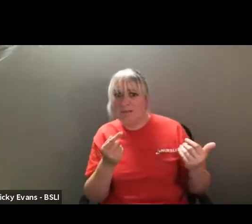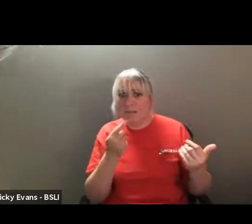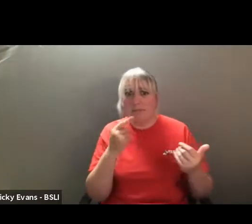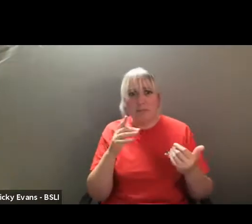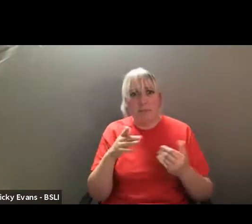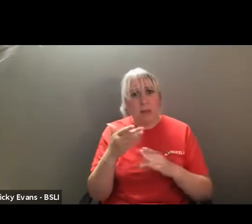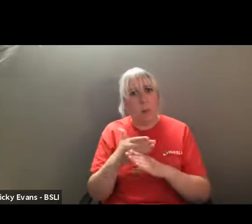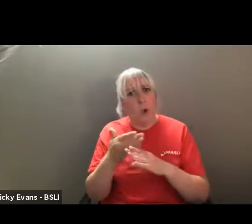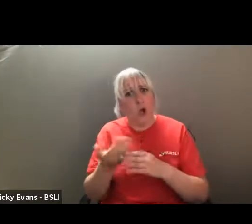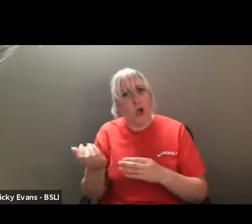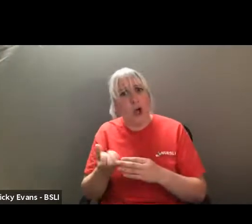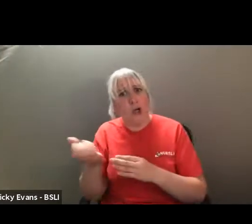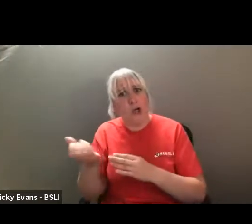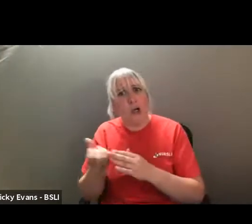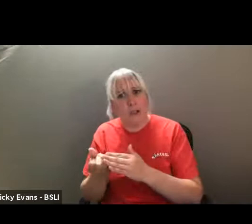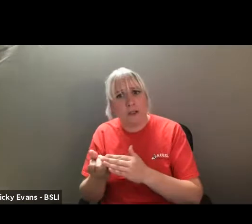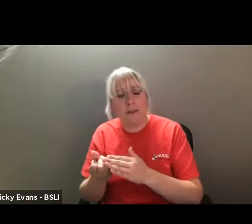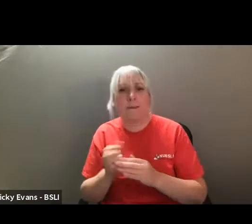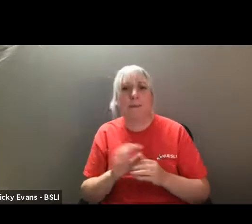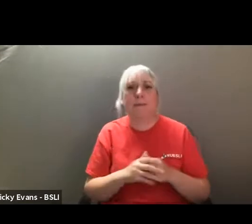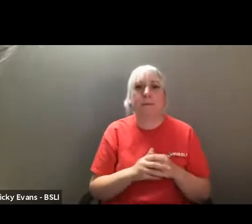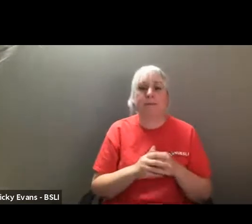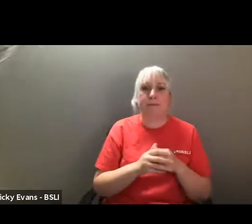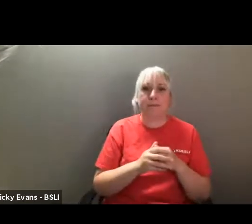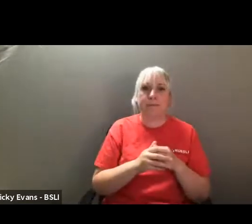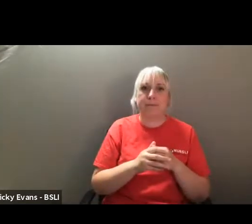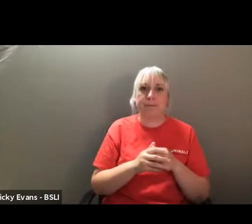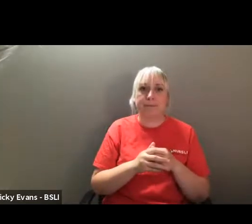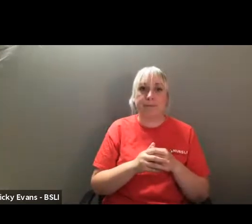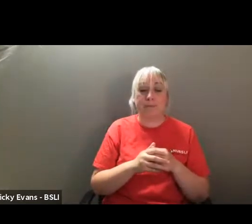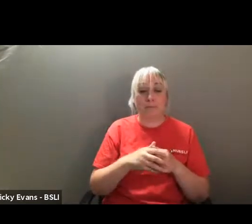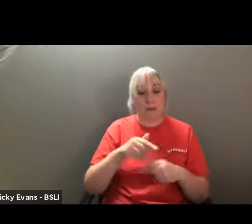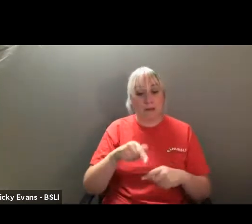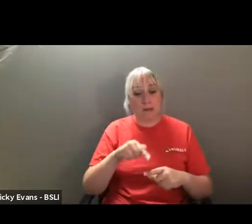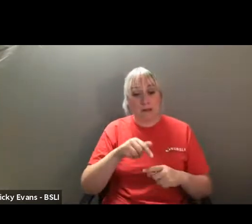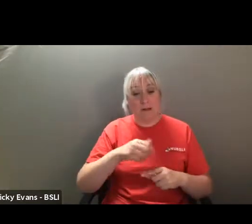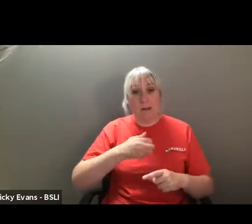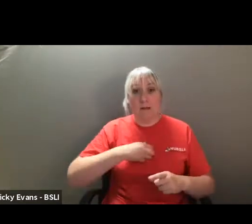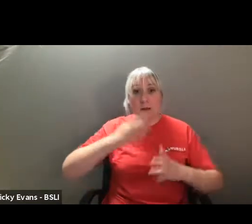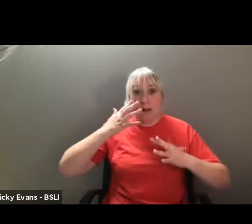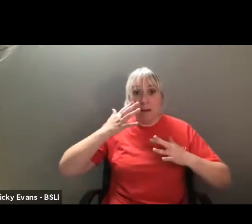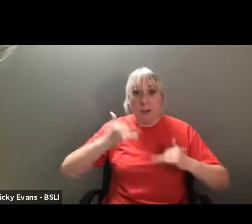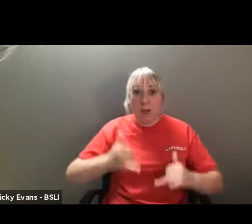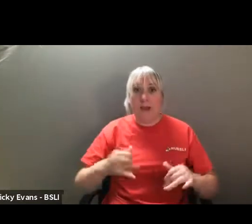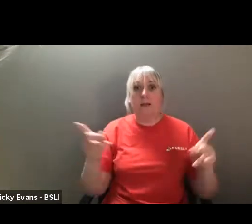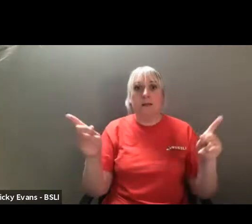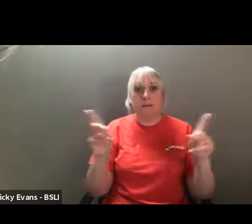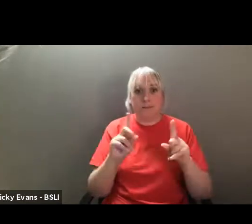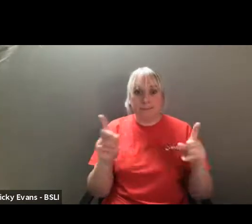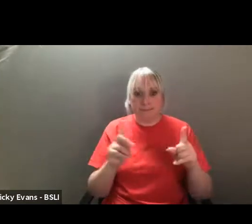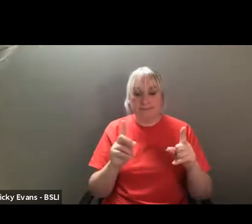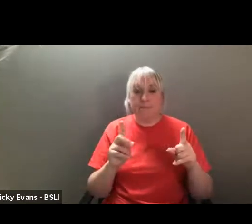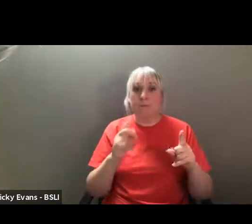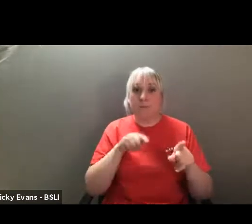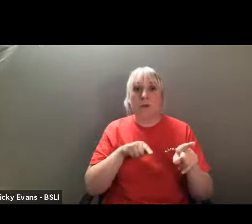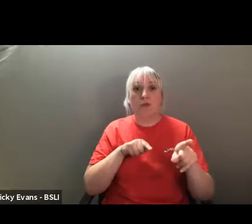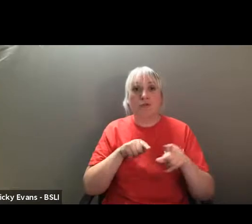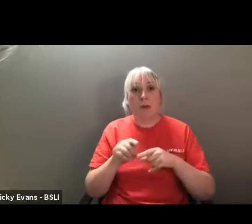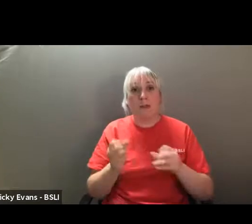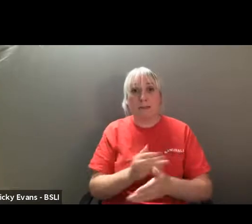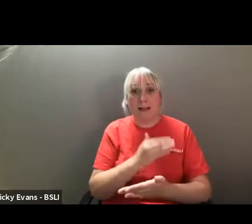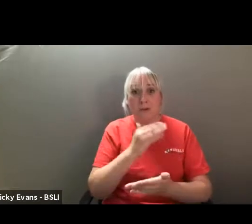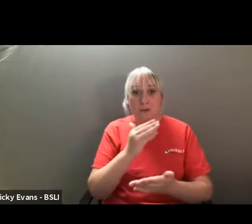market. And what the program did was essentially raise the level